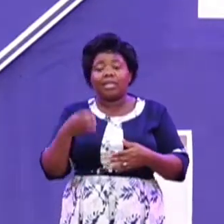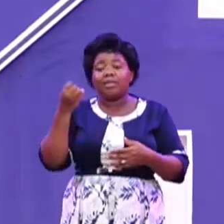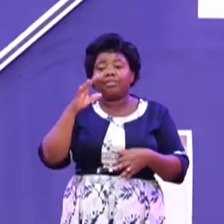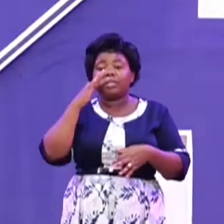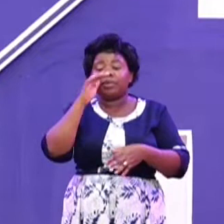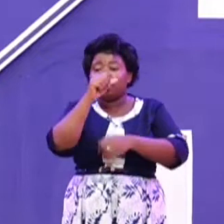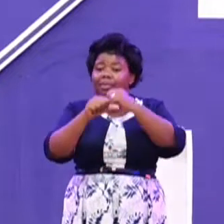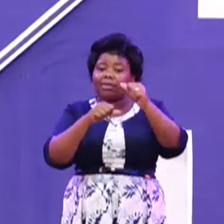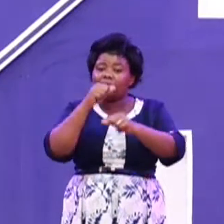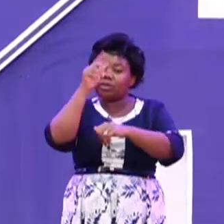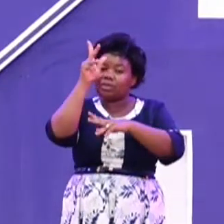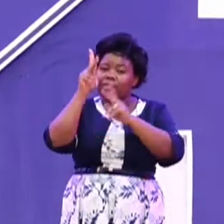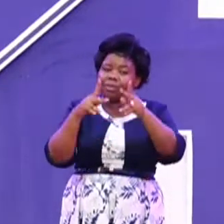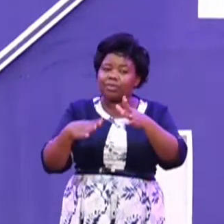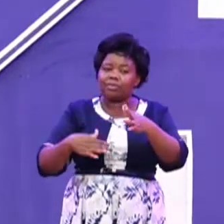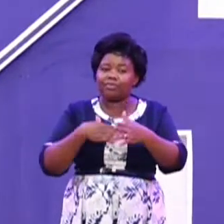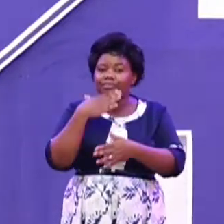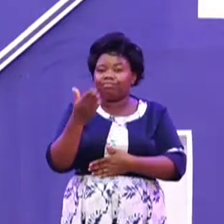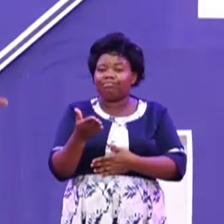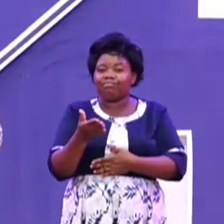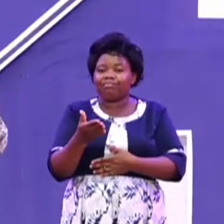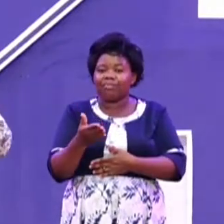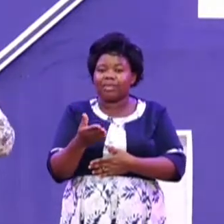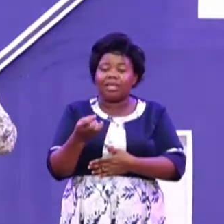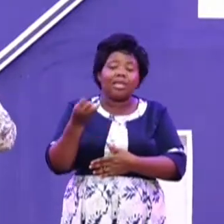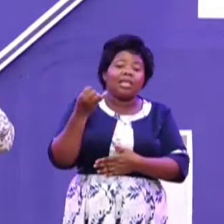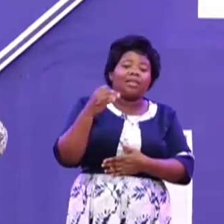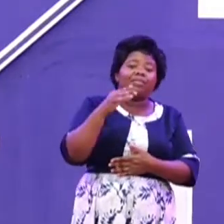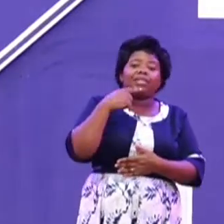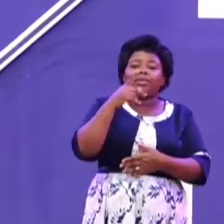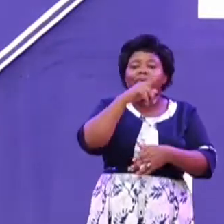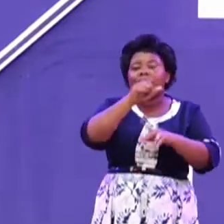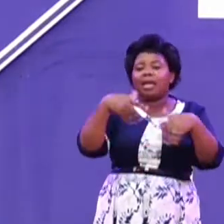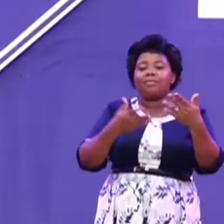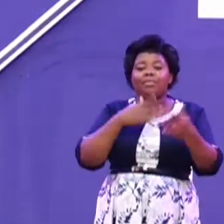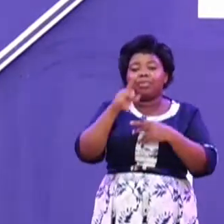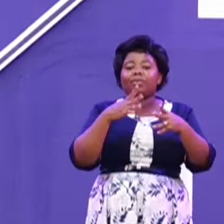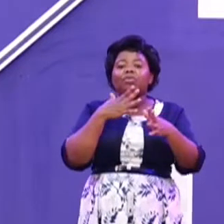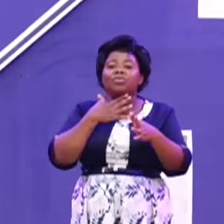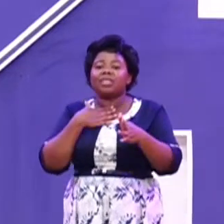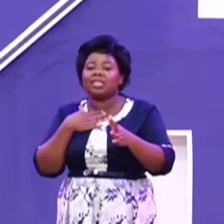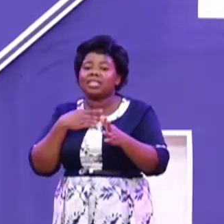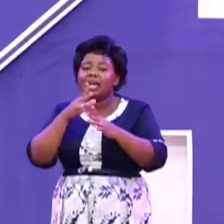if they say people to give accommodation, and then we say we have people that need